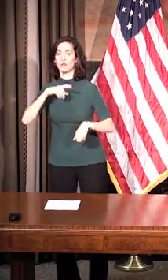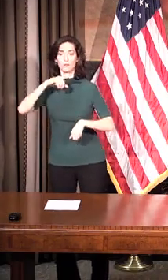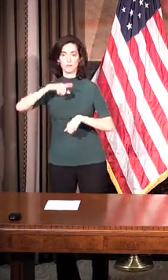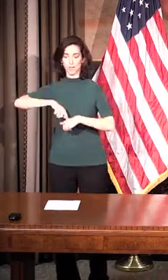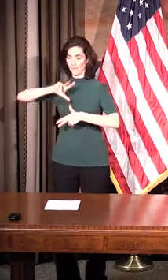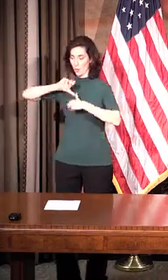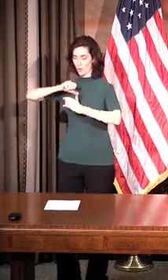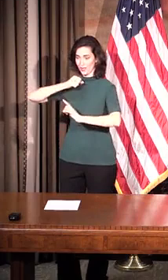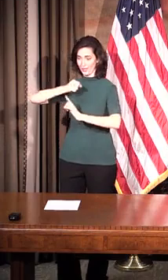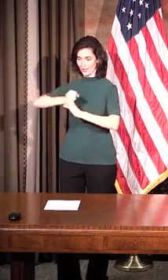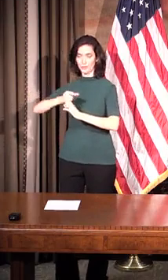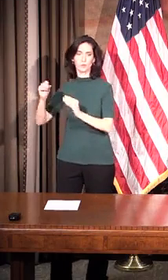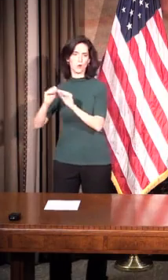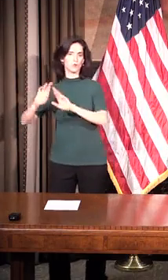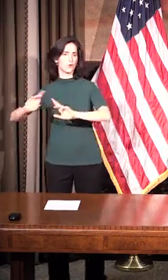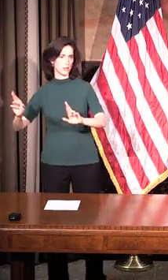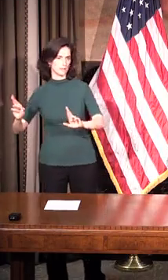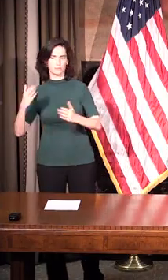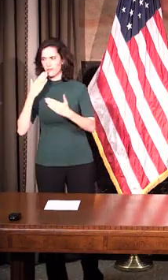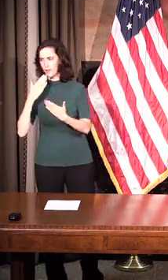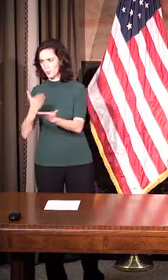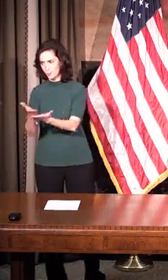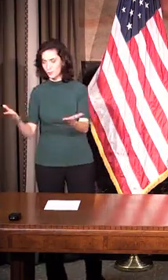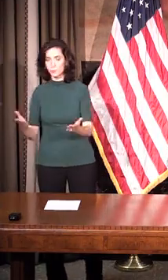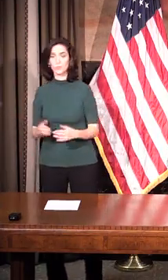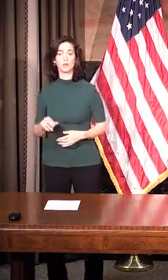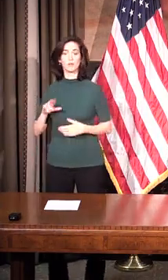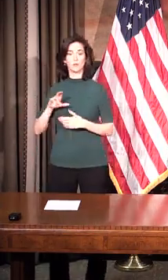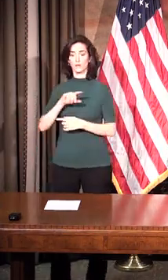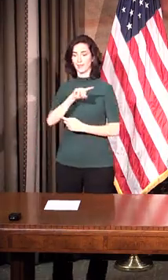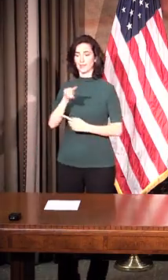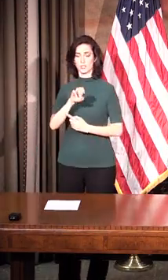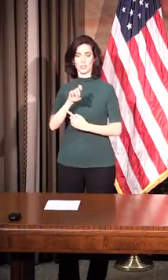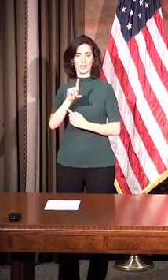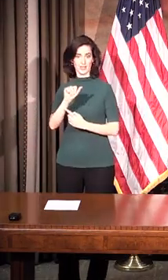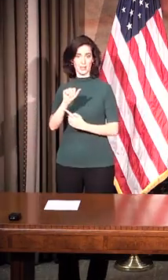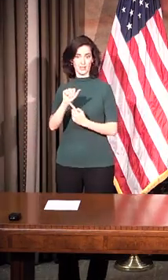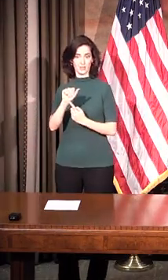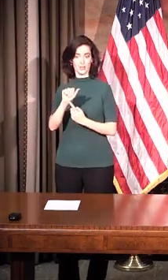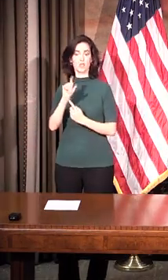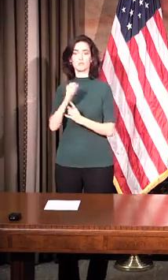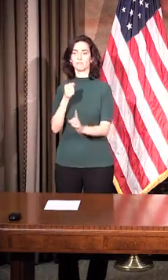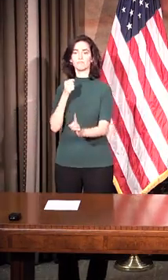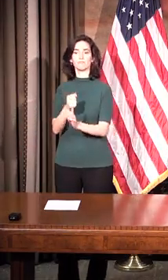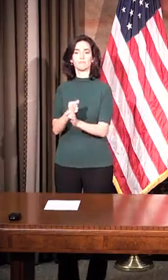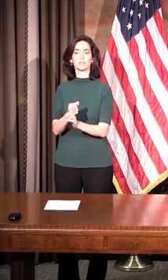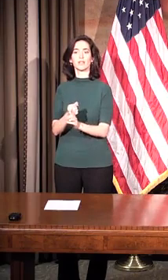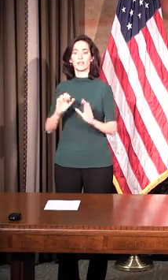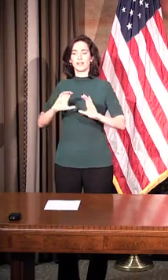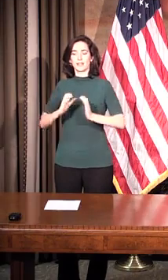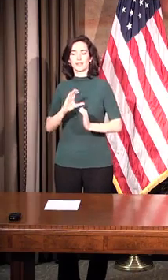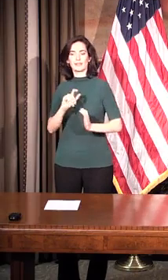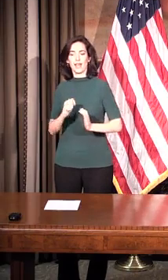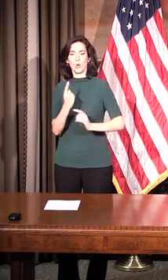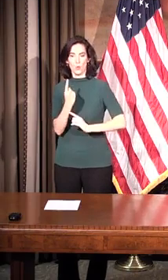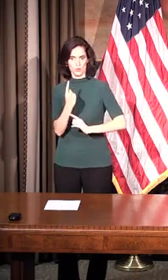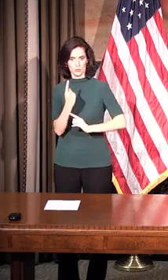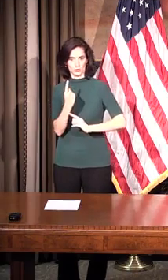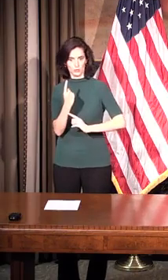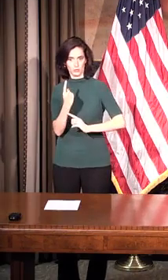landfall. Zeta is expected to make landfall as a Category 1 hurricane